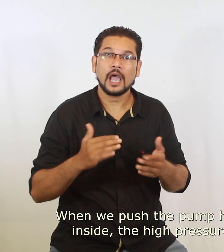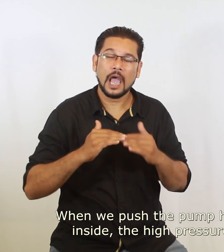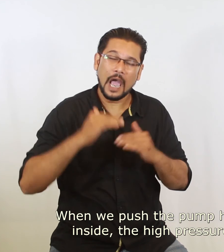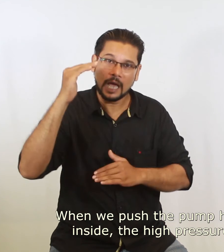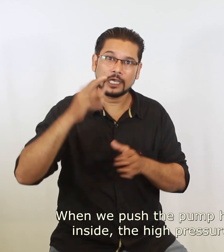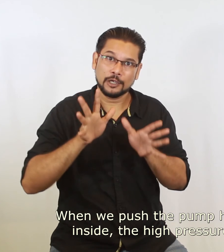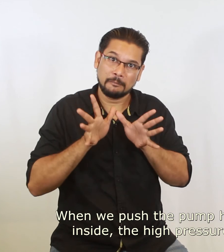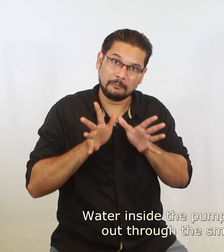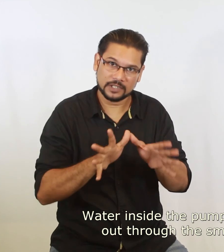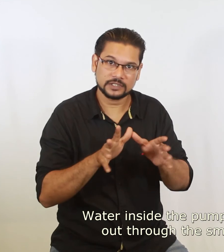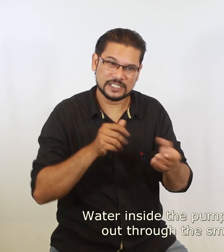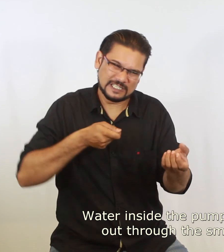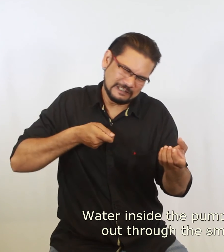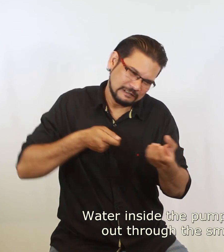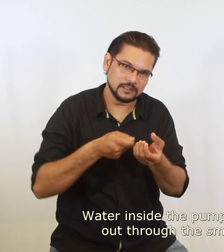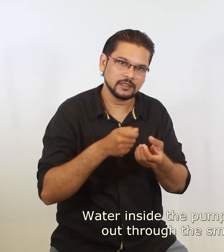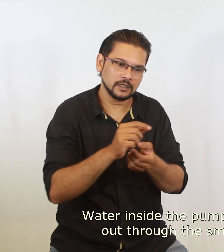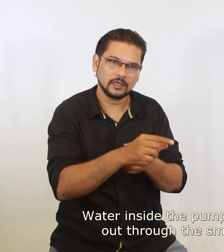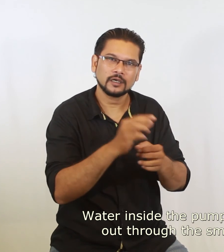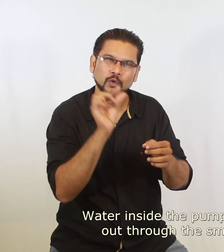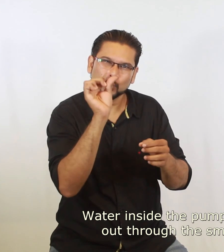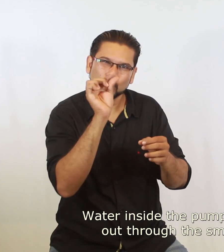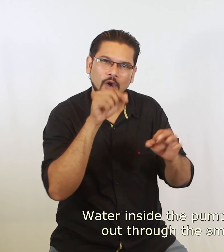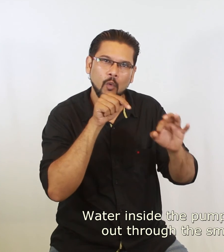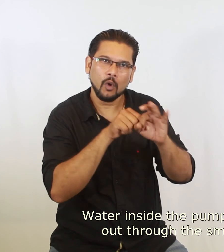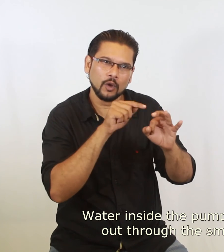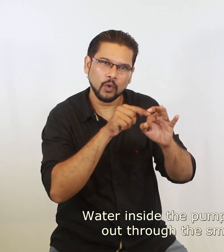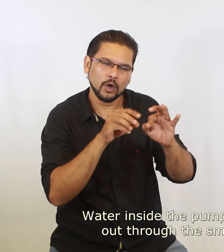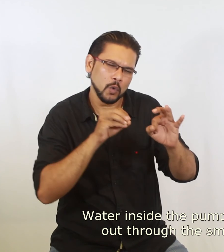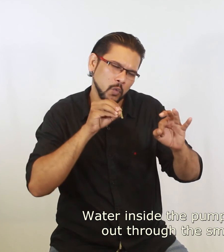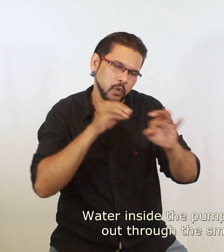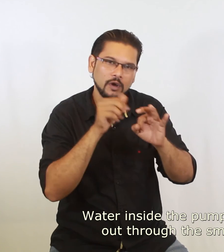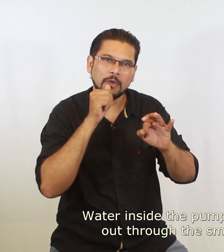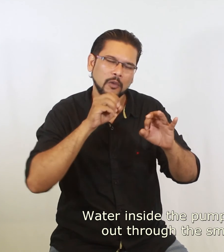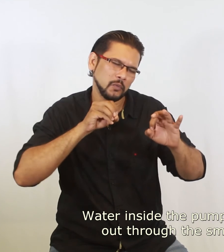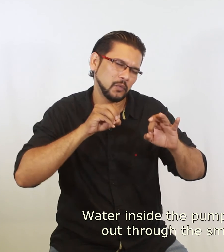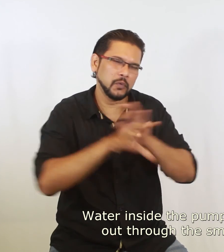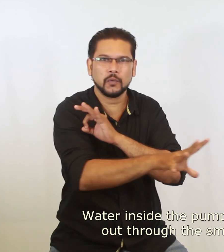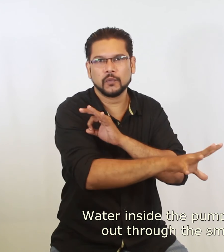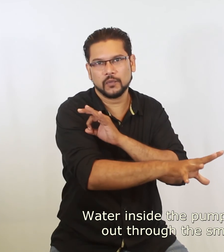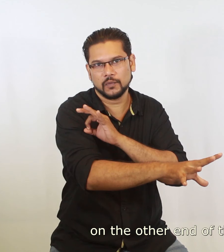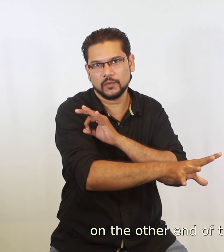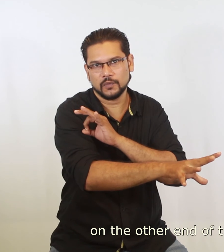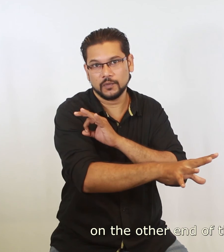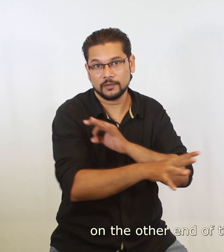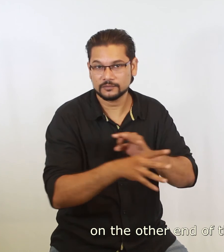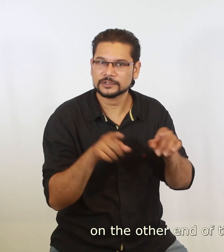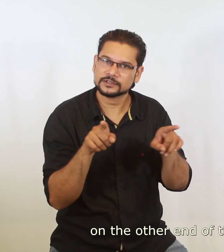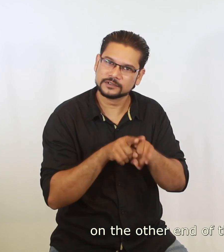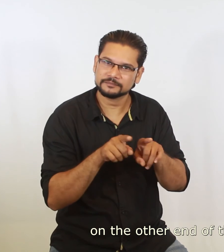created. Water inside the pump is thrown out through the small hole on the other end